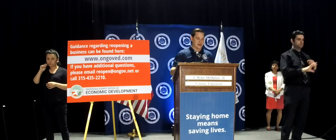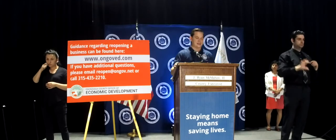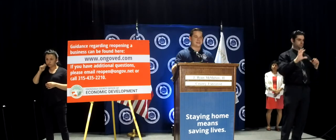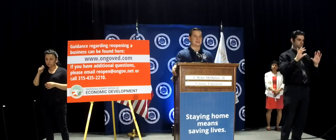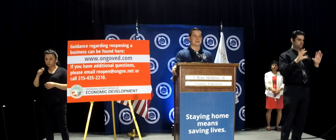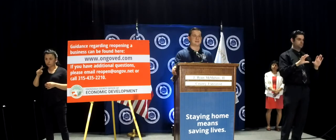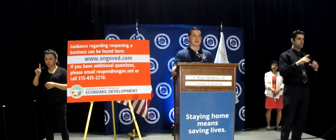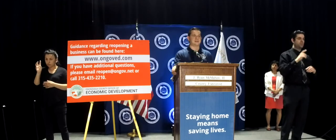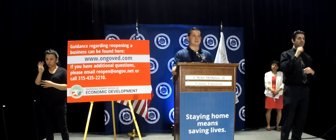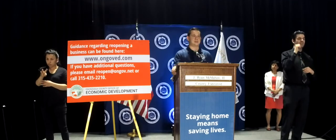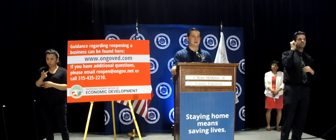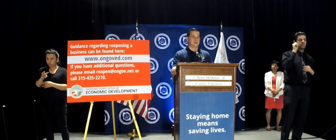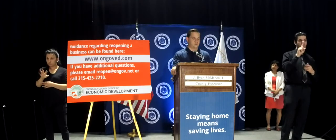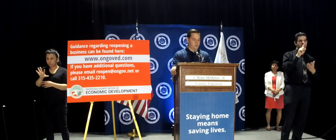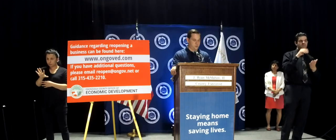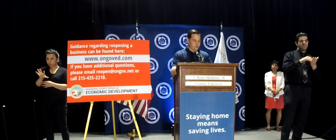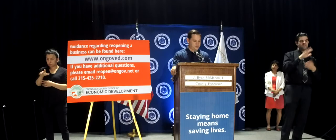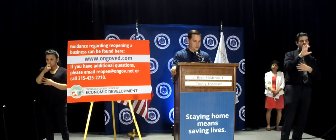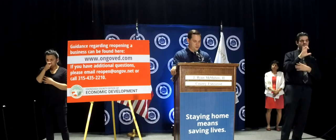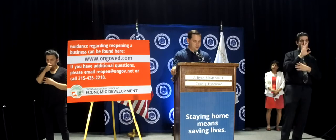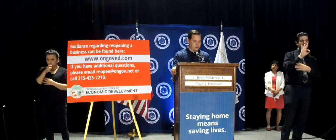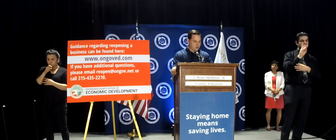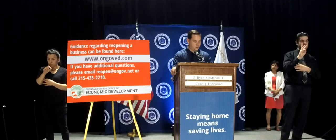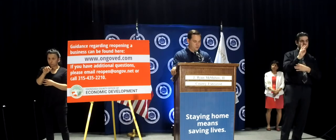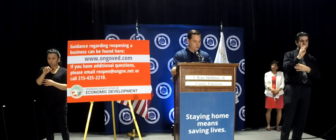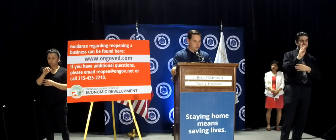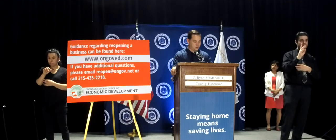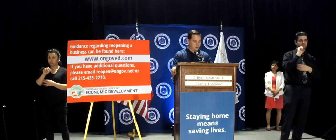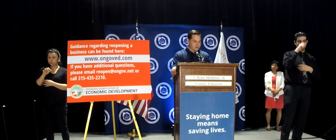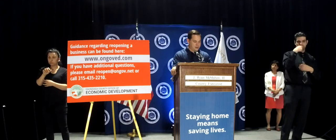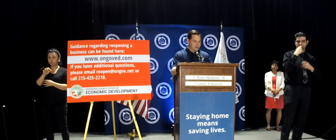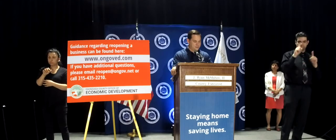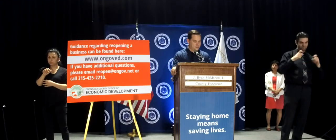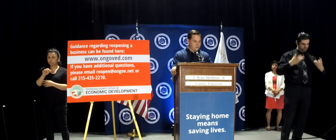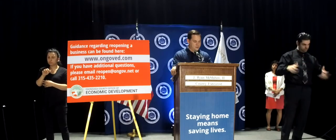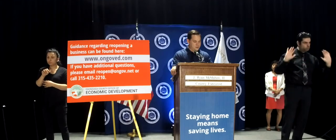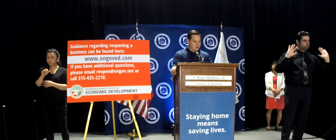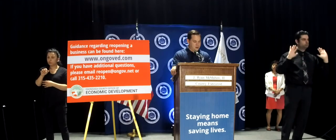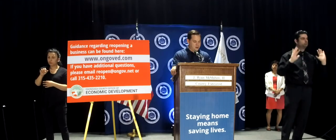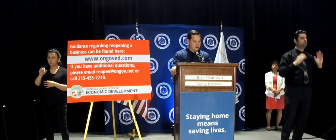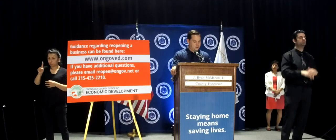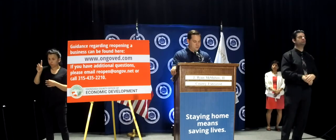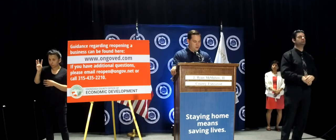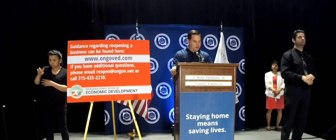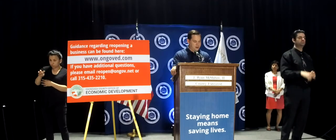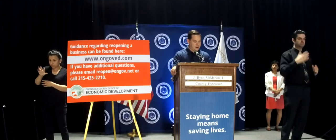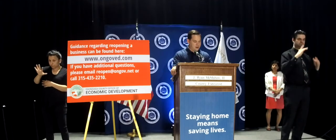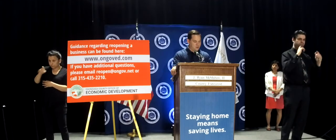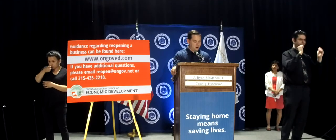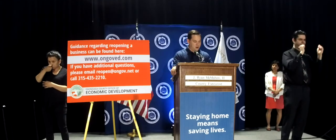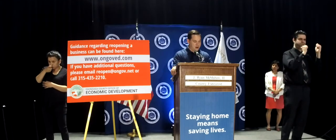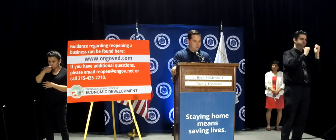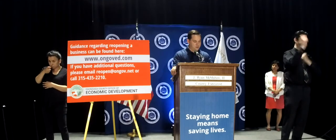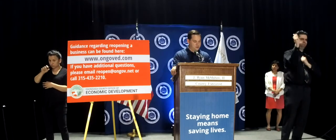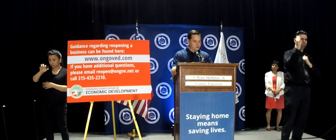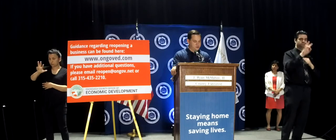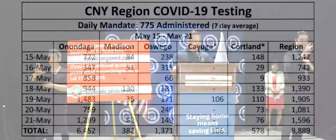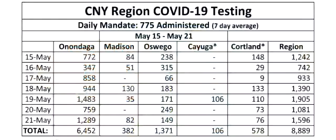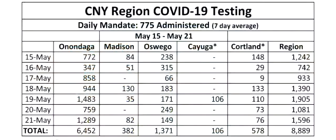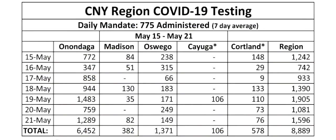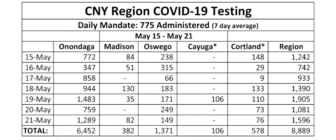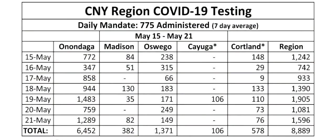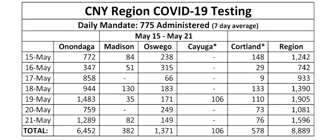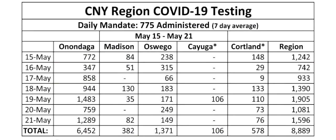1,596 tests for the region yesterday, over double our mandate. Right now, our